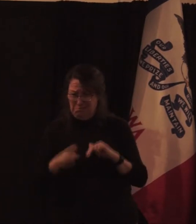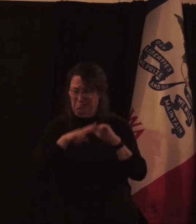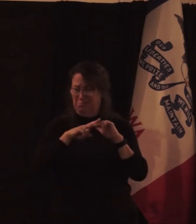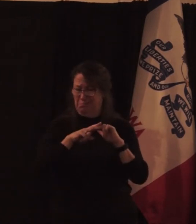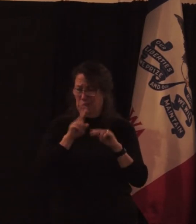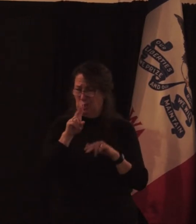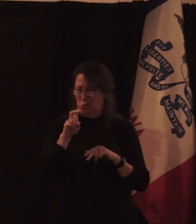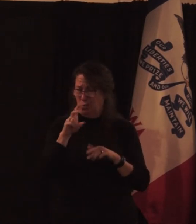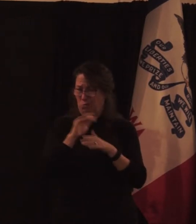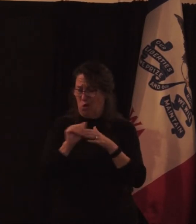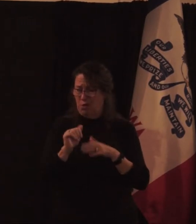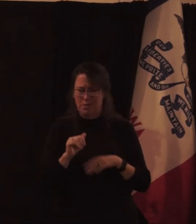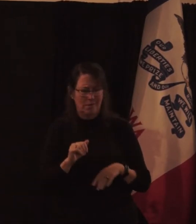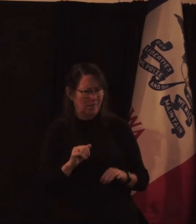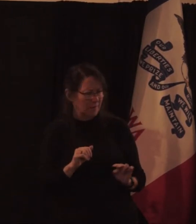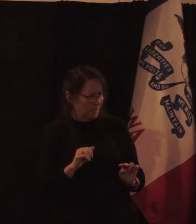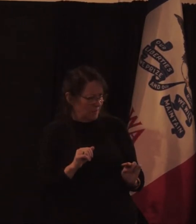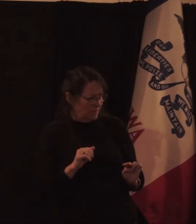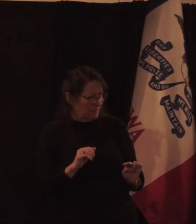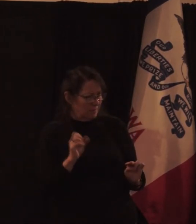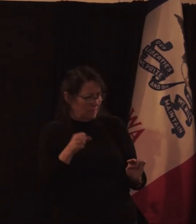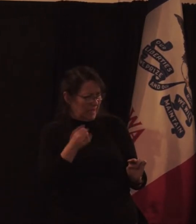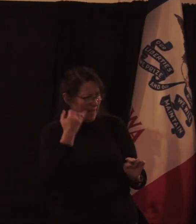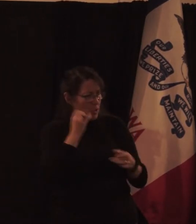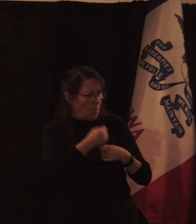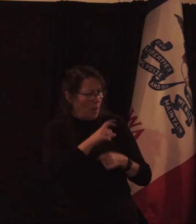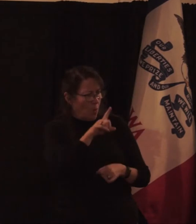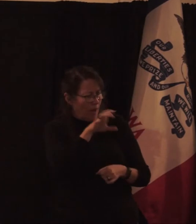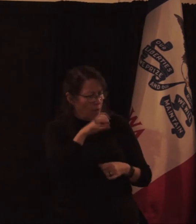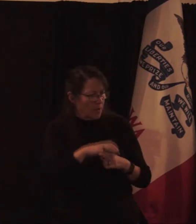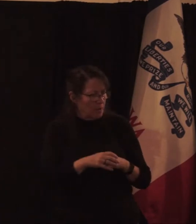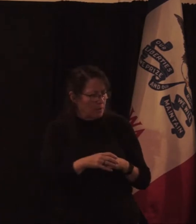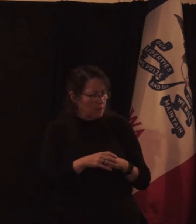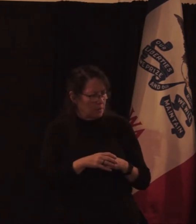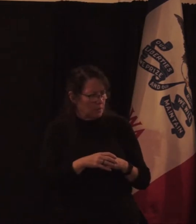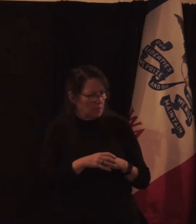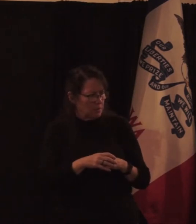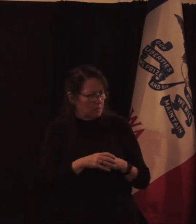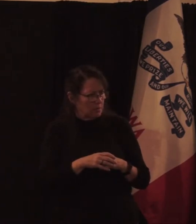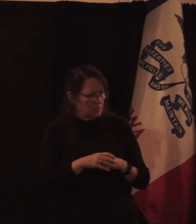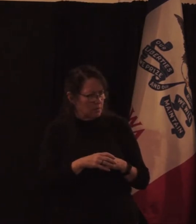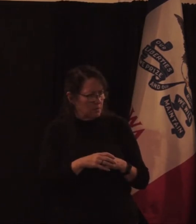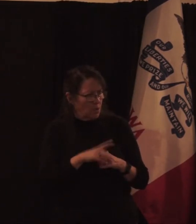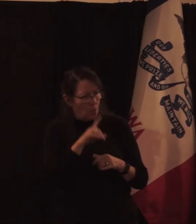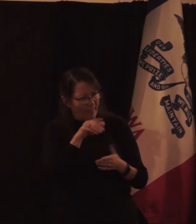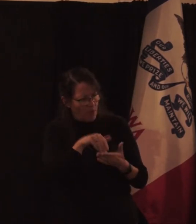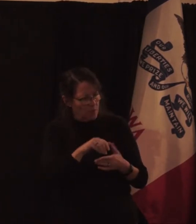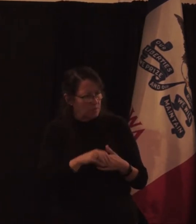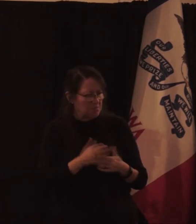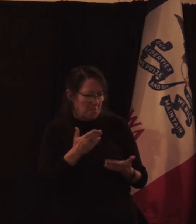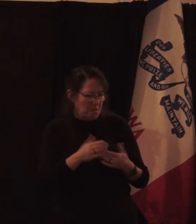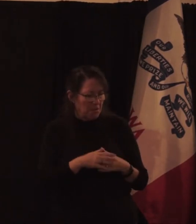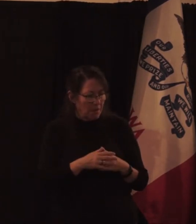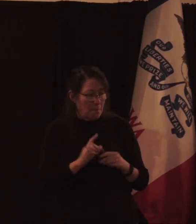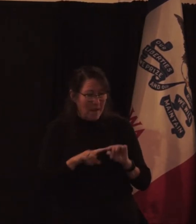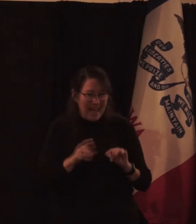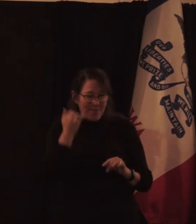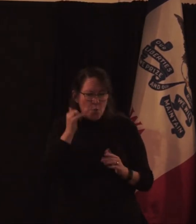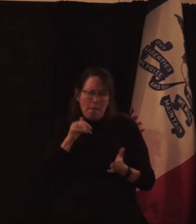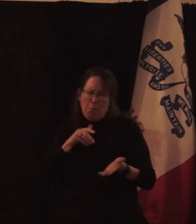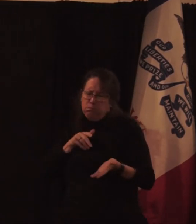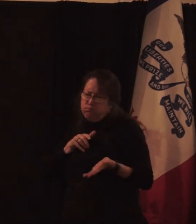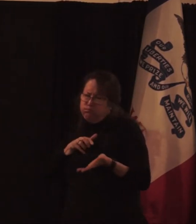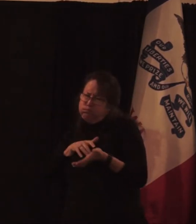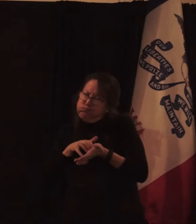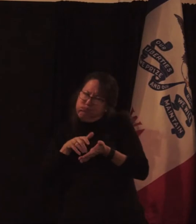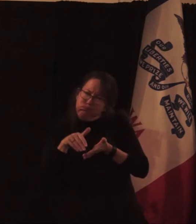this chip in the TV set. And the guy said, yeah, if you make 100 of them, or 1,000 of them, yeah, it costs. But if you make